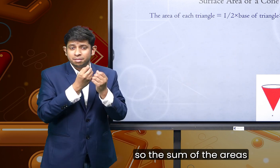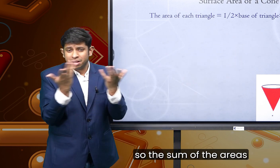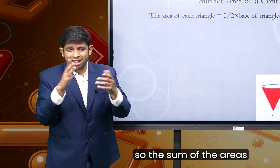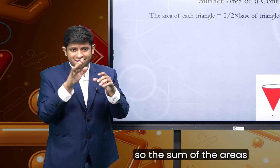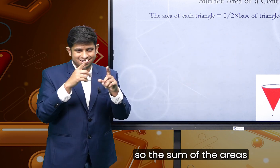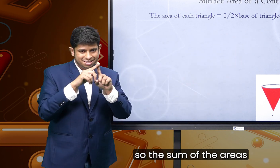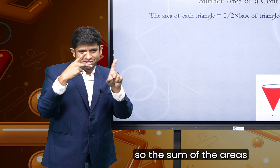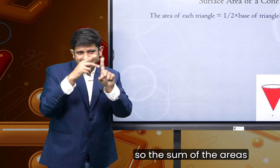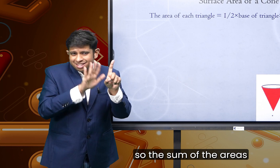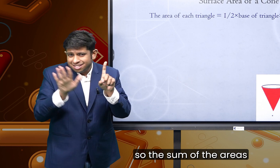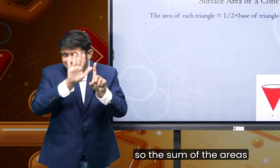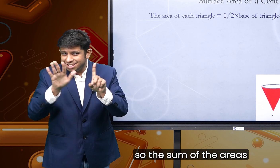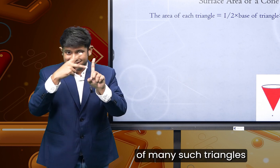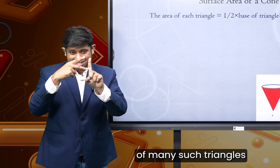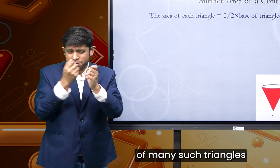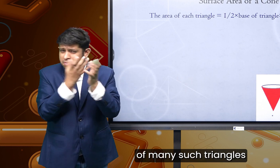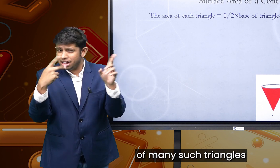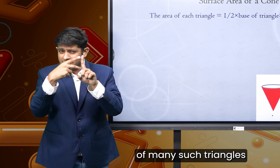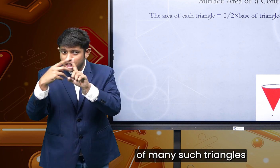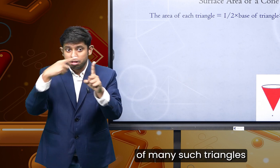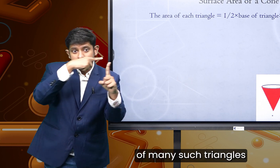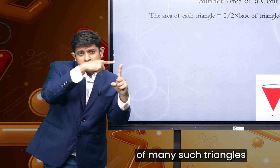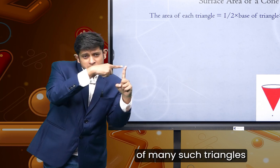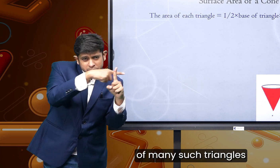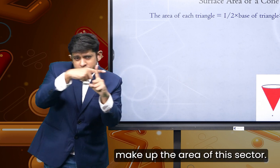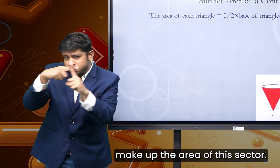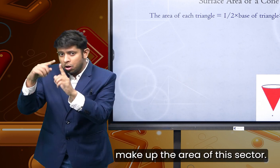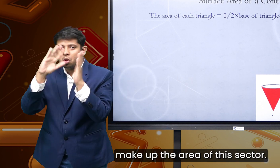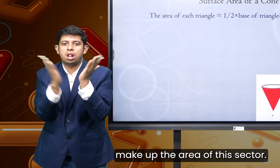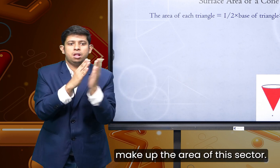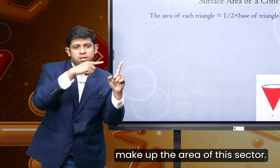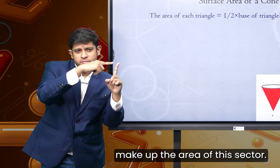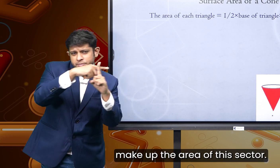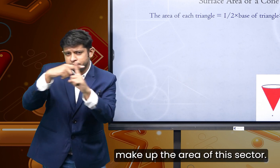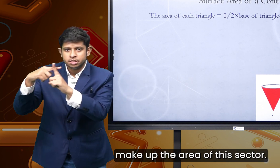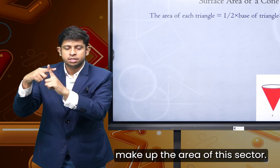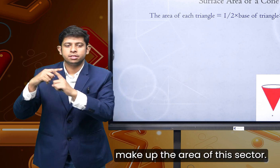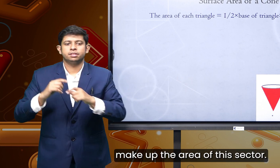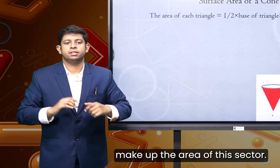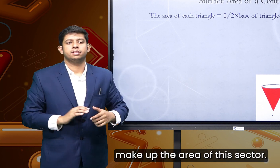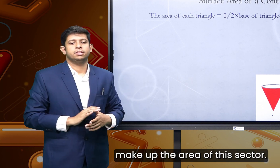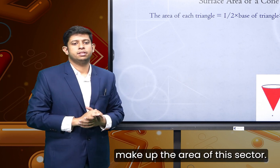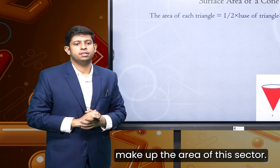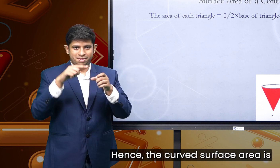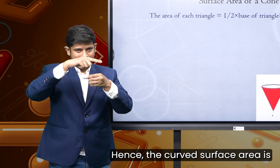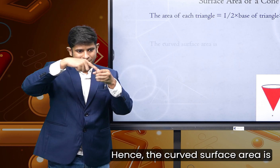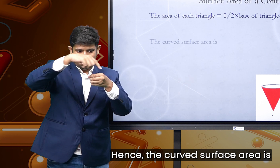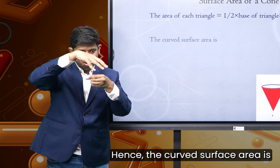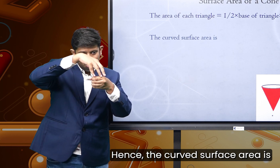So, the sum of the areas of many such triangles make up the area of the sector. Hence, the